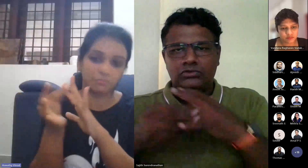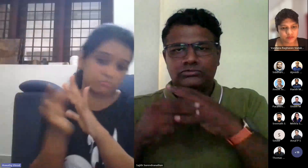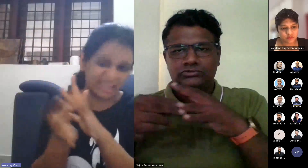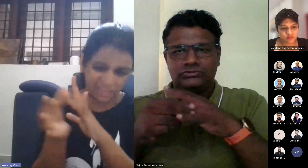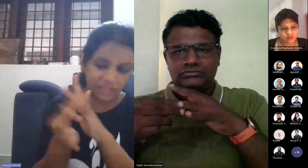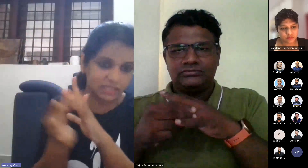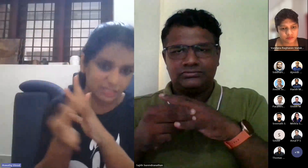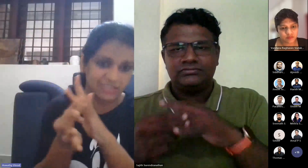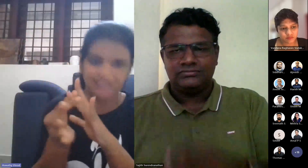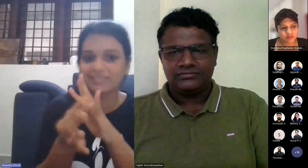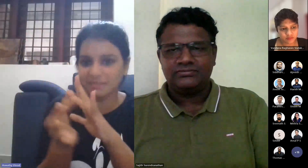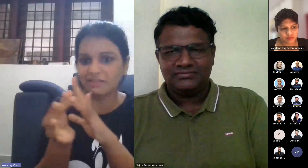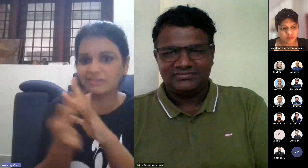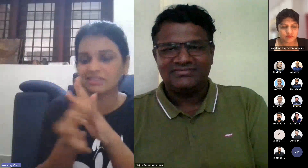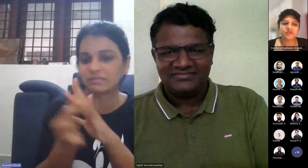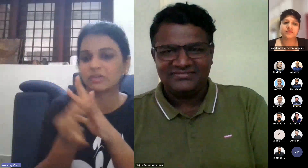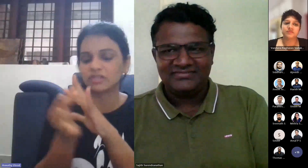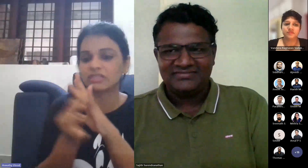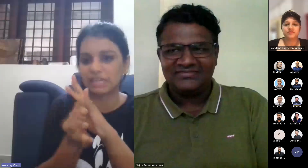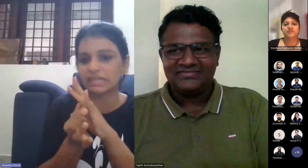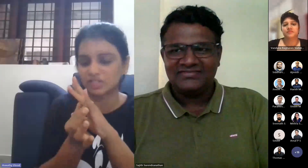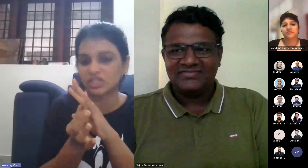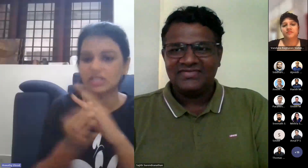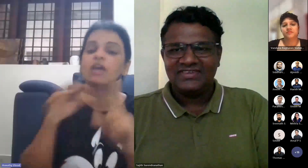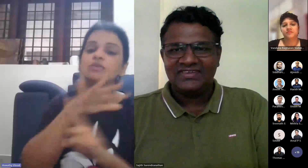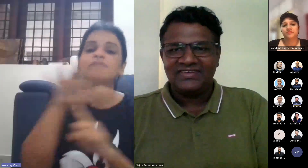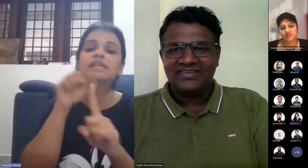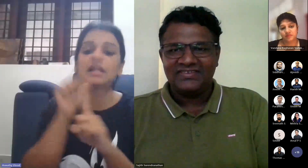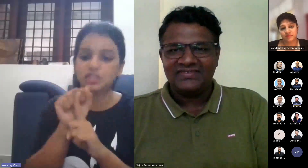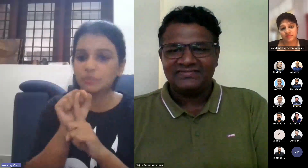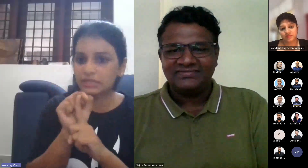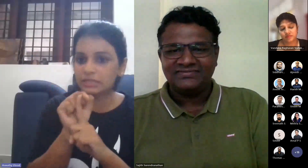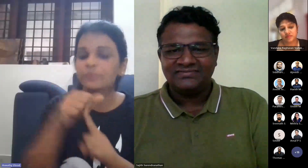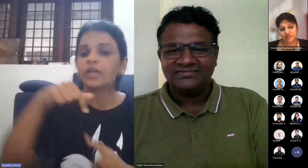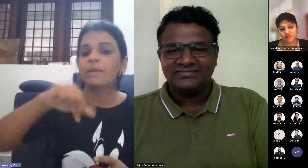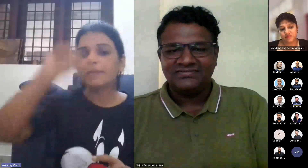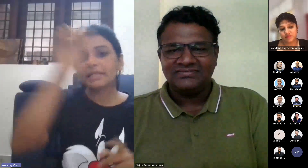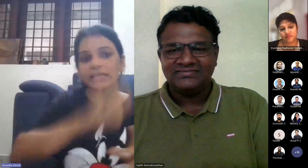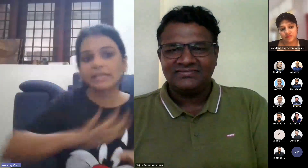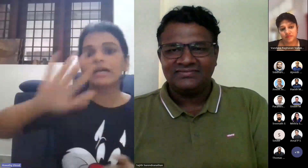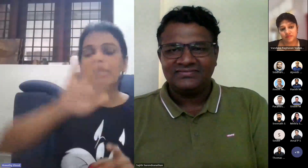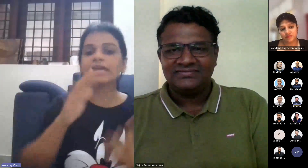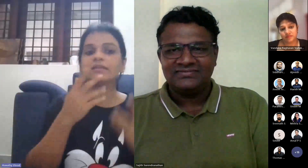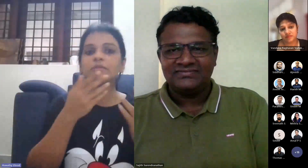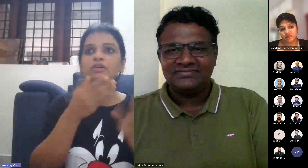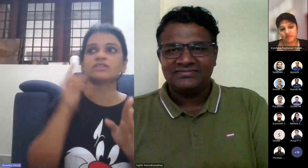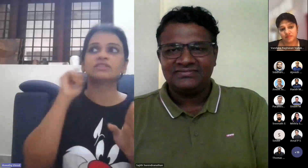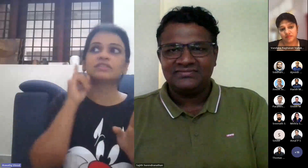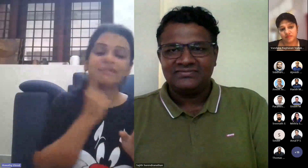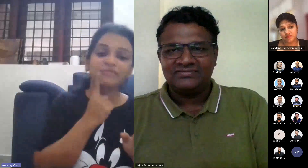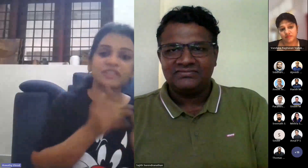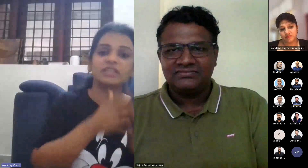there. I think it is this. Yes, I believe it's this because it's a ring exchange. So it's very culture based. But in India, again,